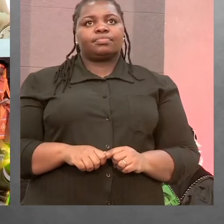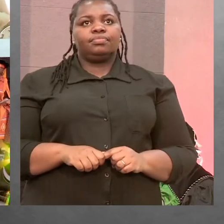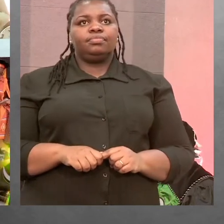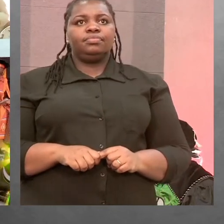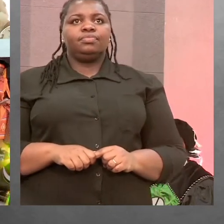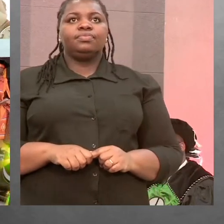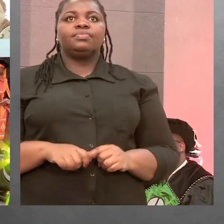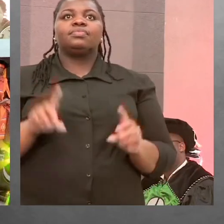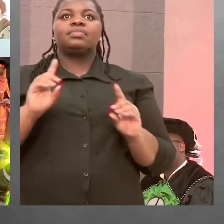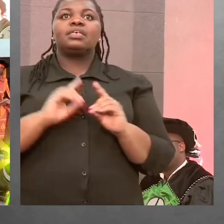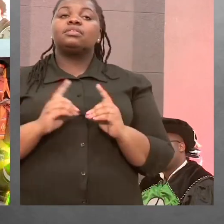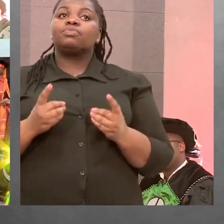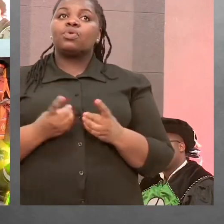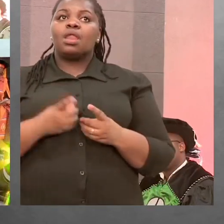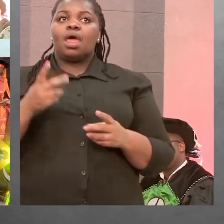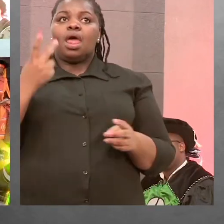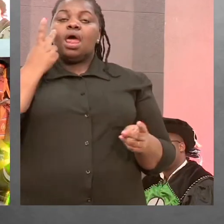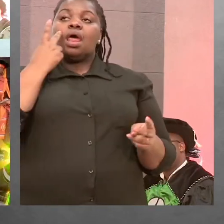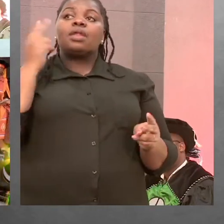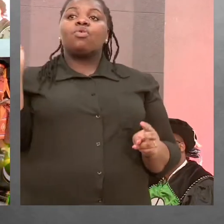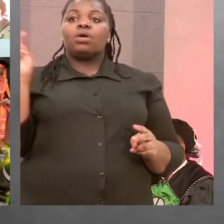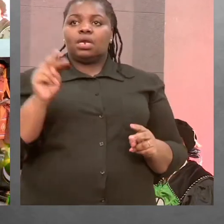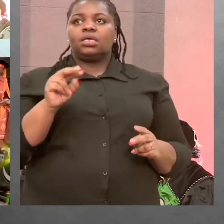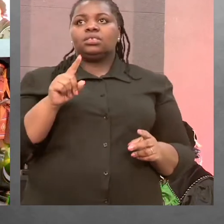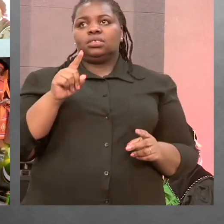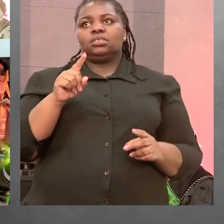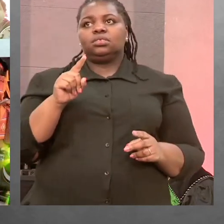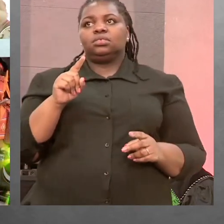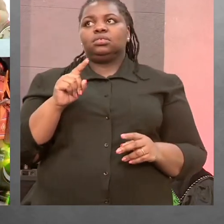The department recognized the gap,